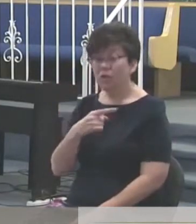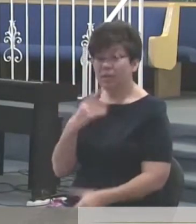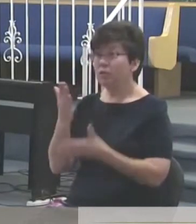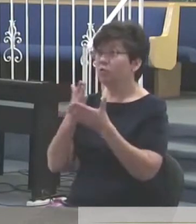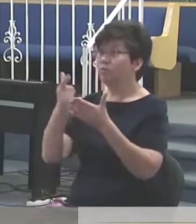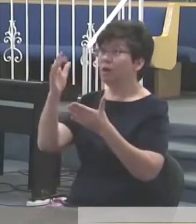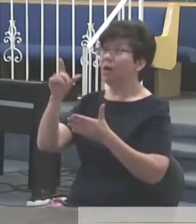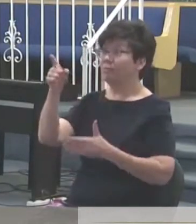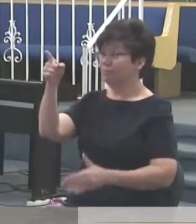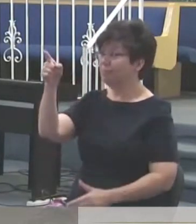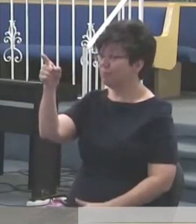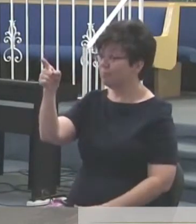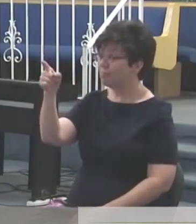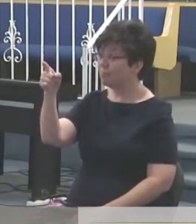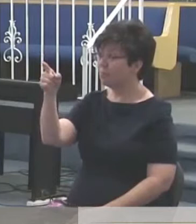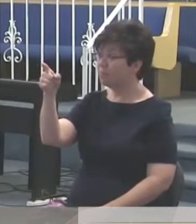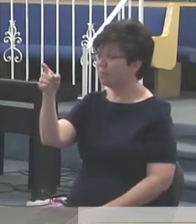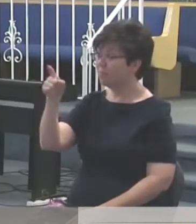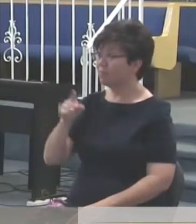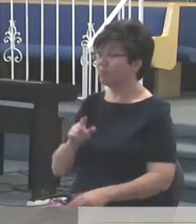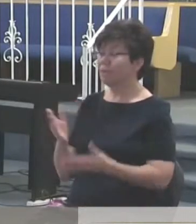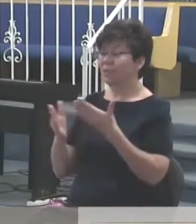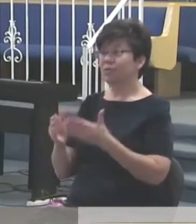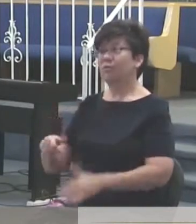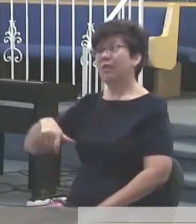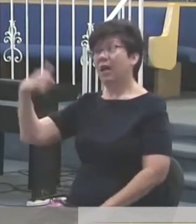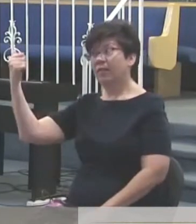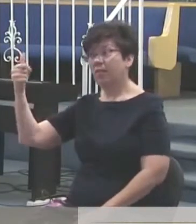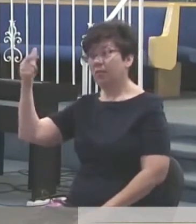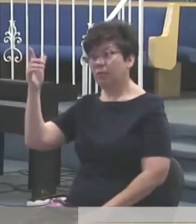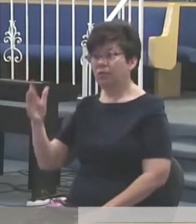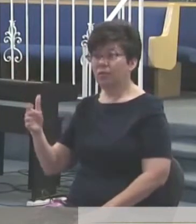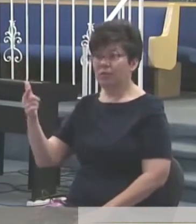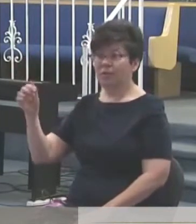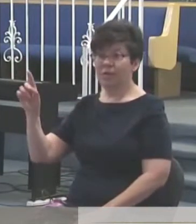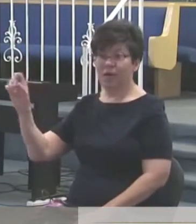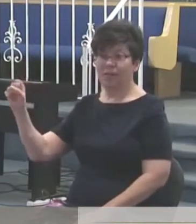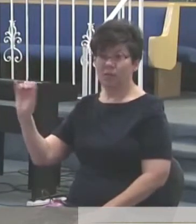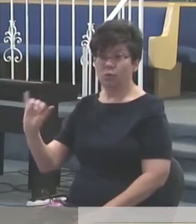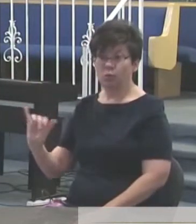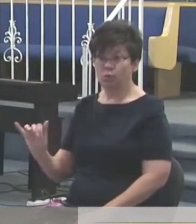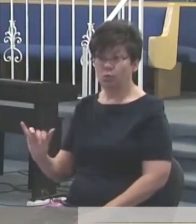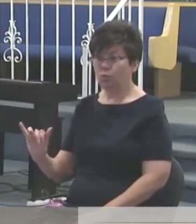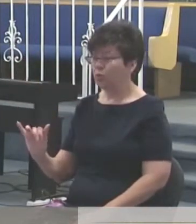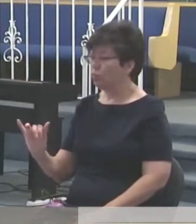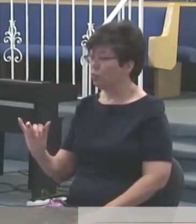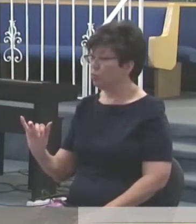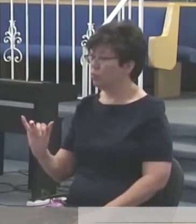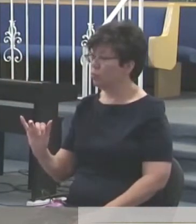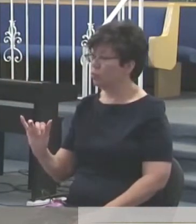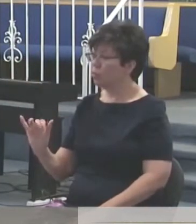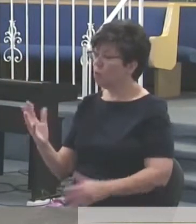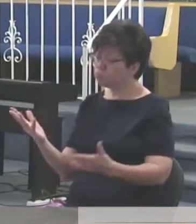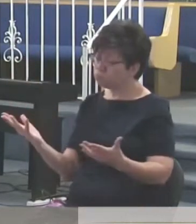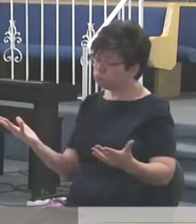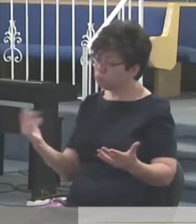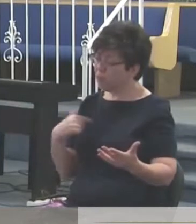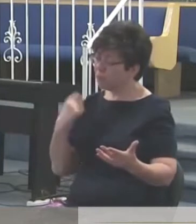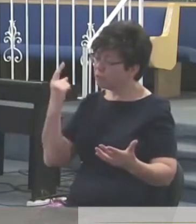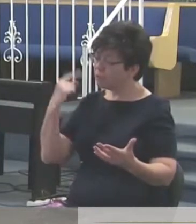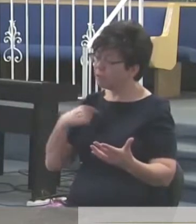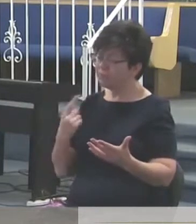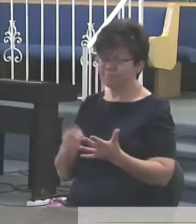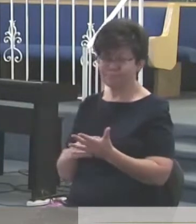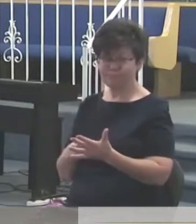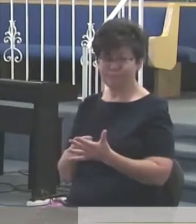serve God, they served other gods too. Now, it's one thing when someone doesn't